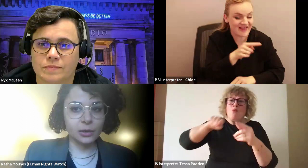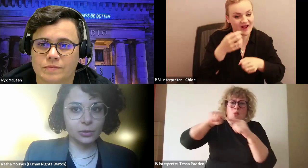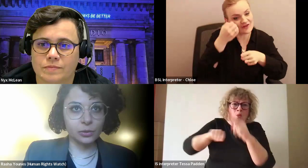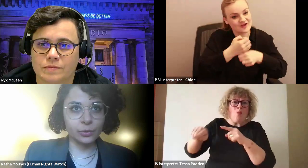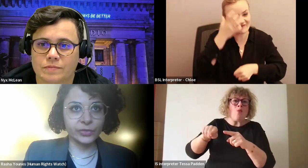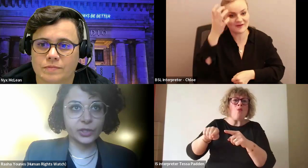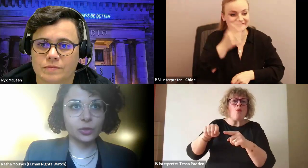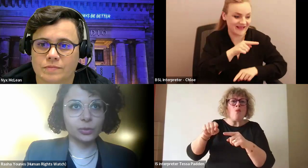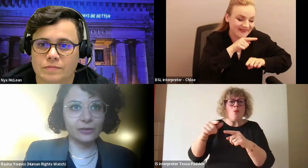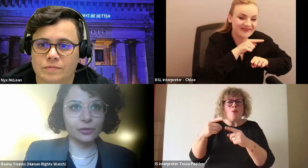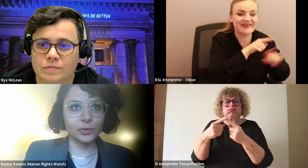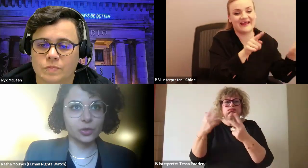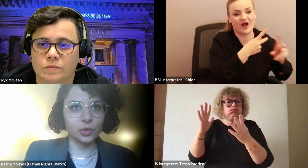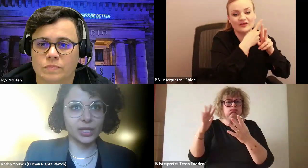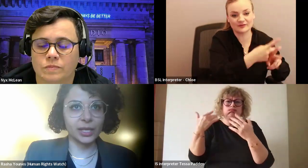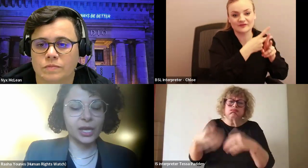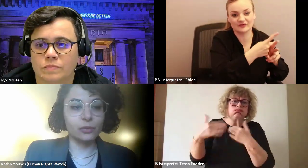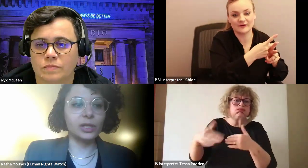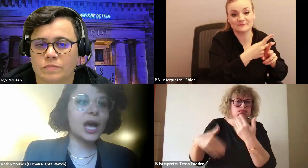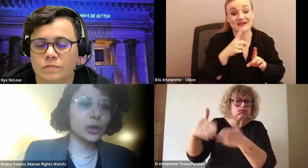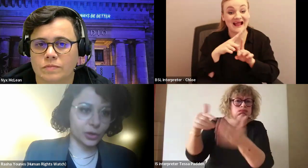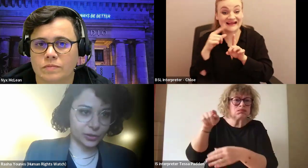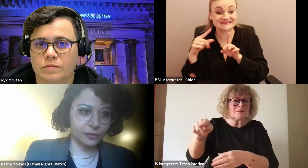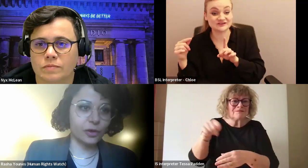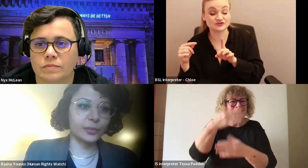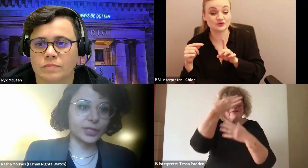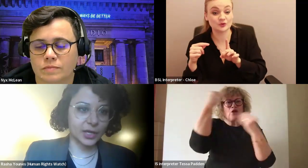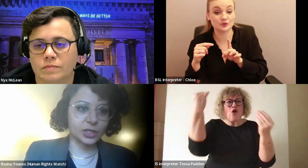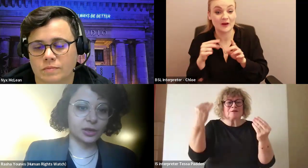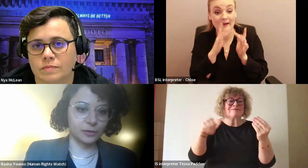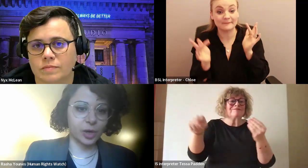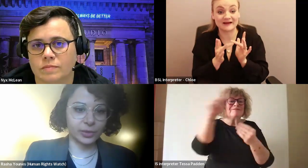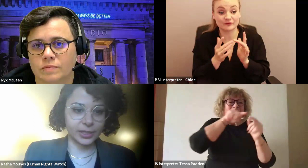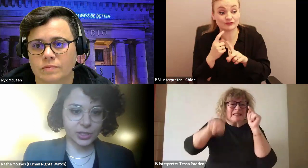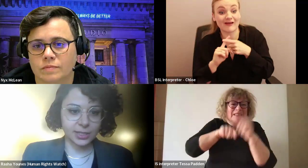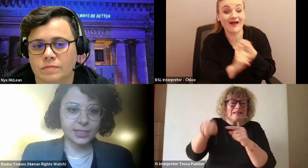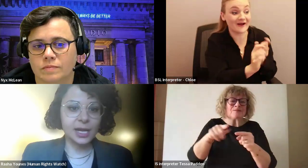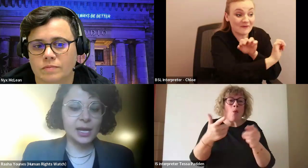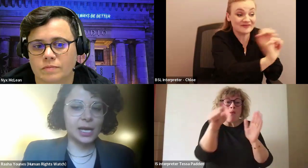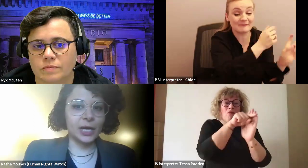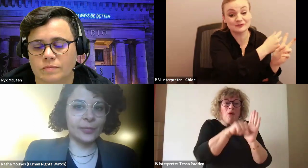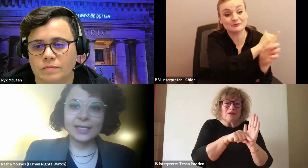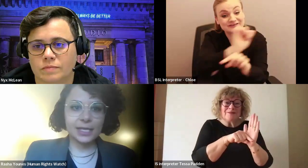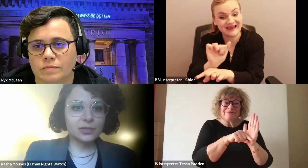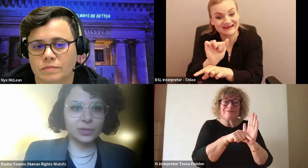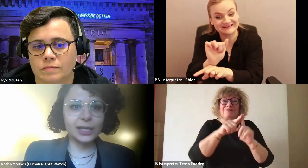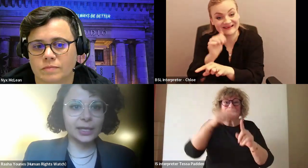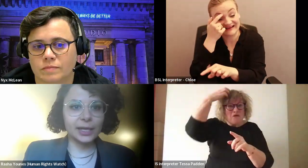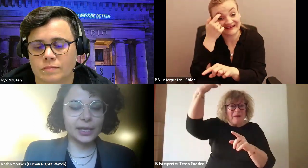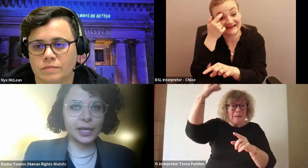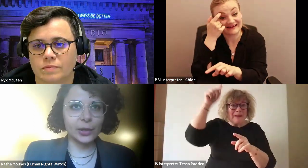forces whom digital platforms usually rely on for the protection of populations. It